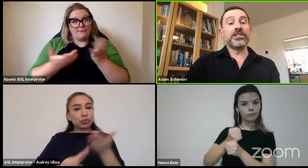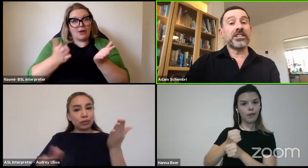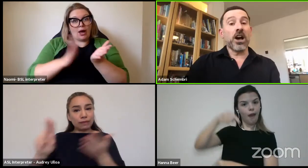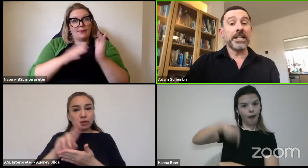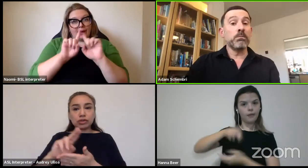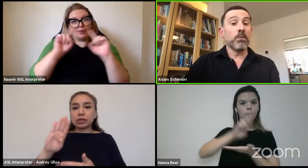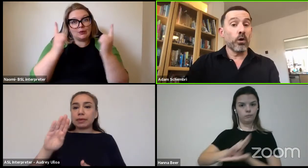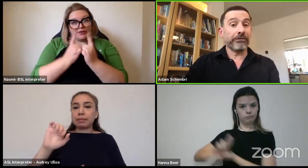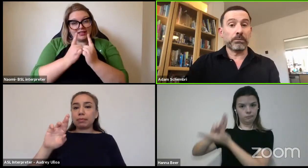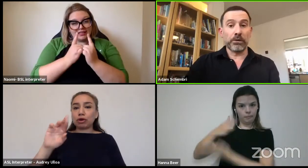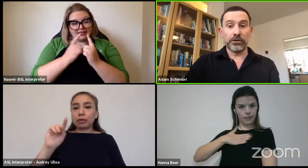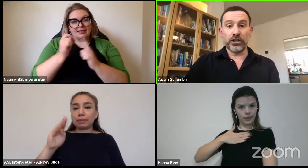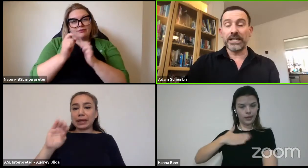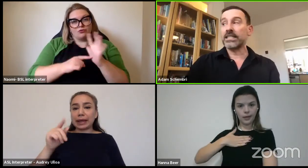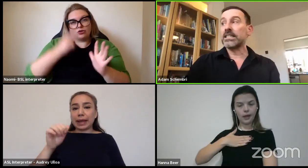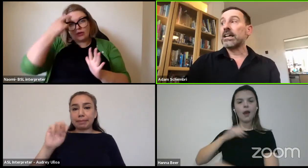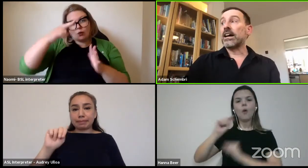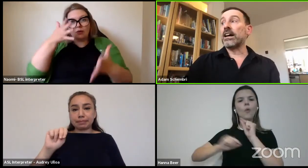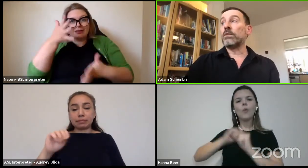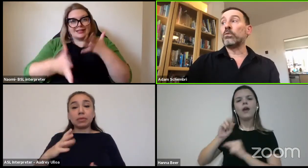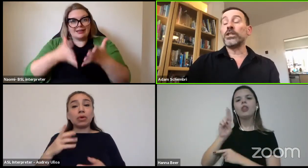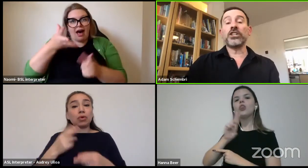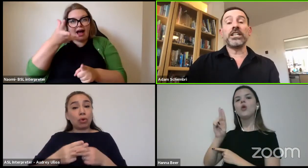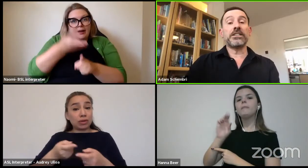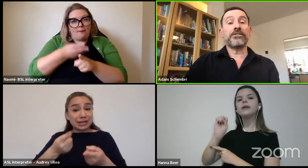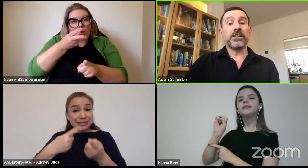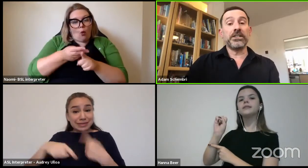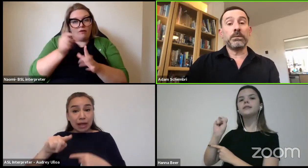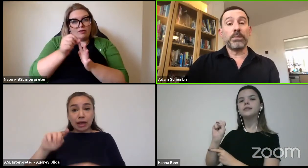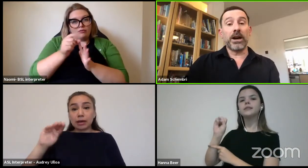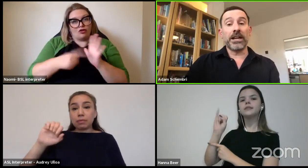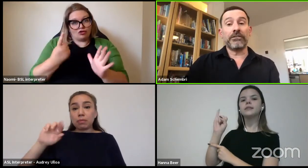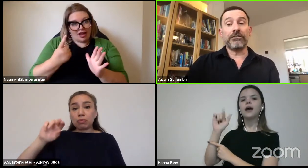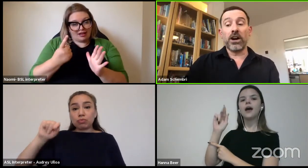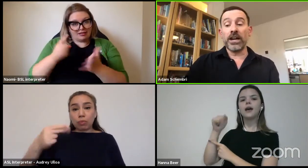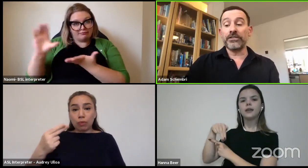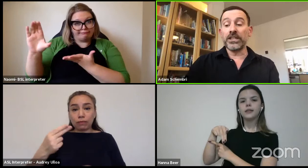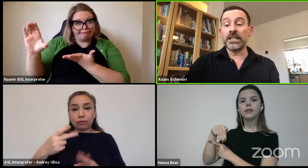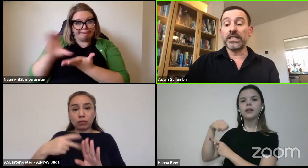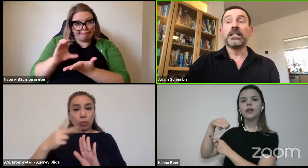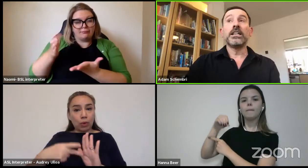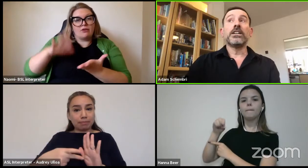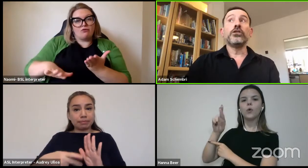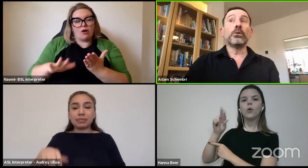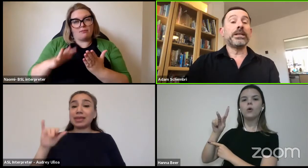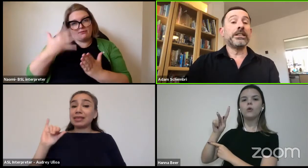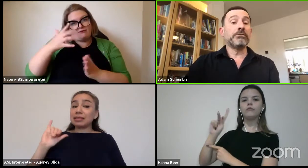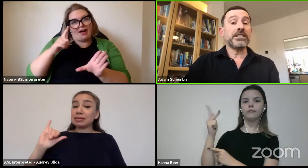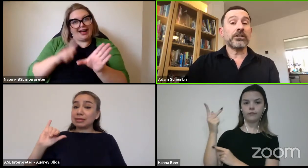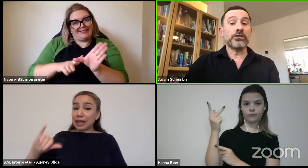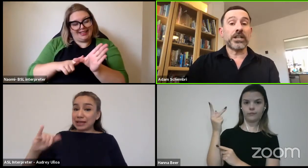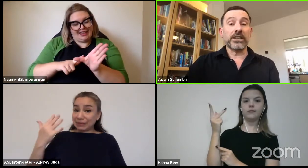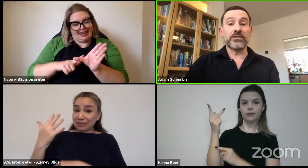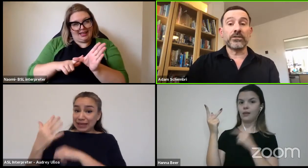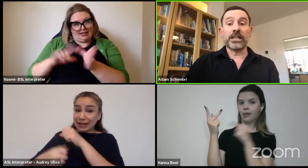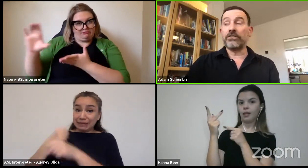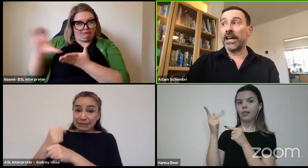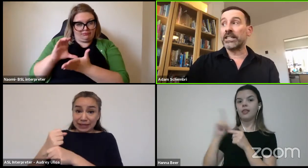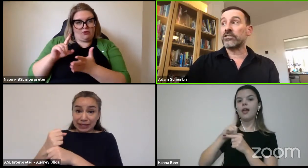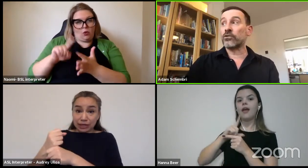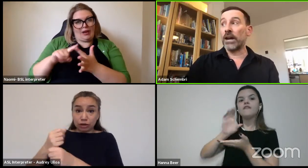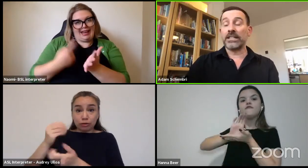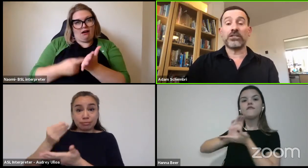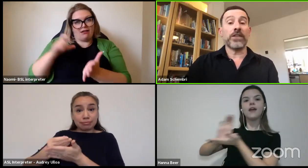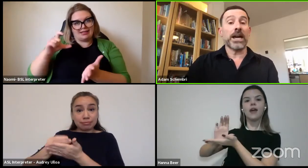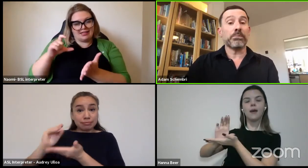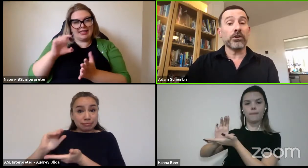called the SignMorph project, which is funded by a 5-year European Research Council